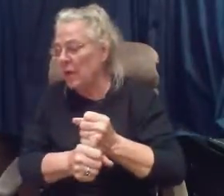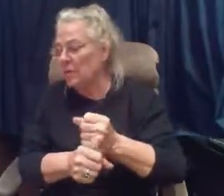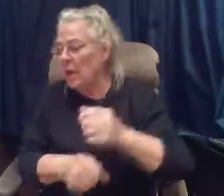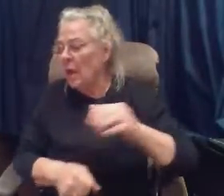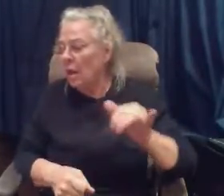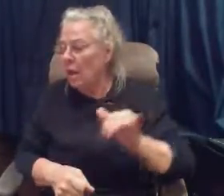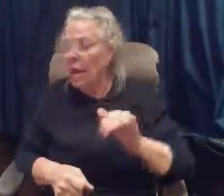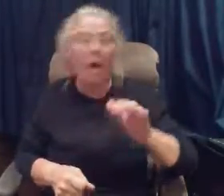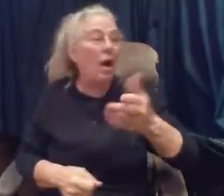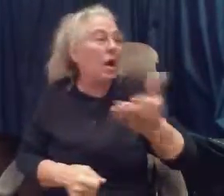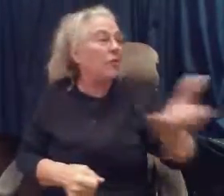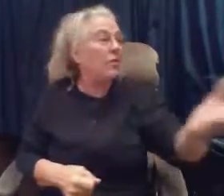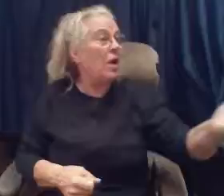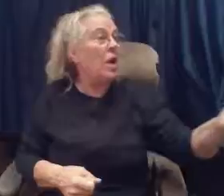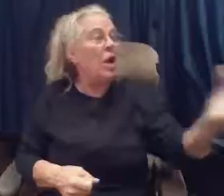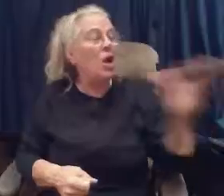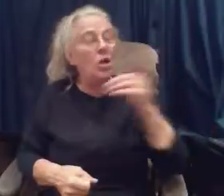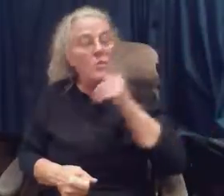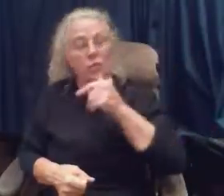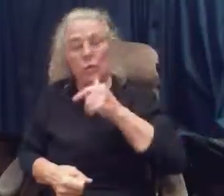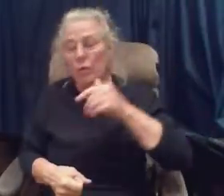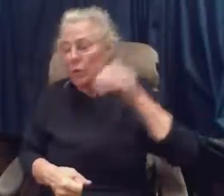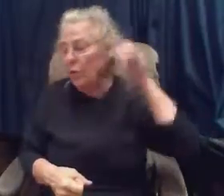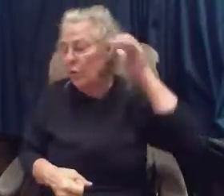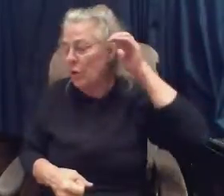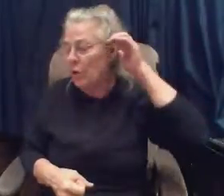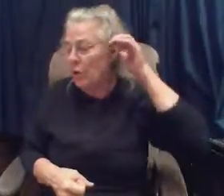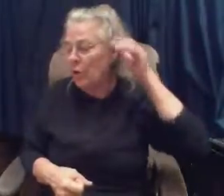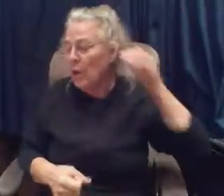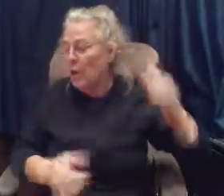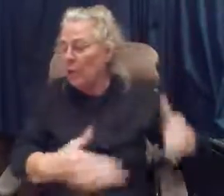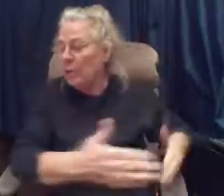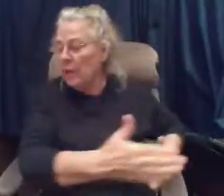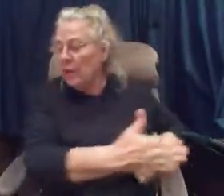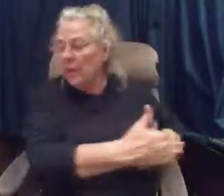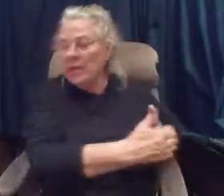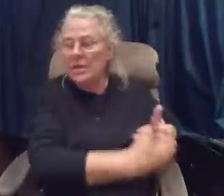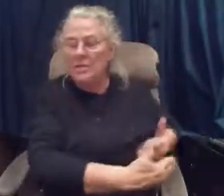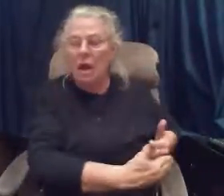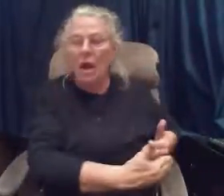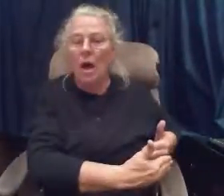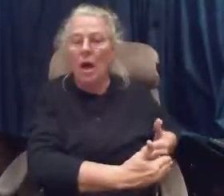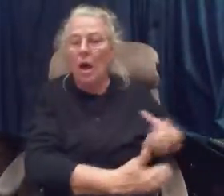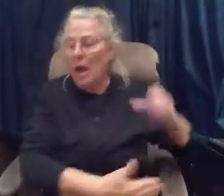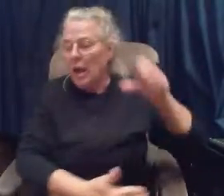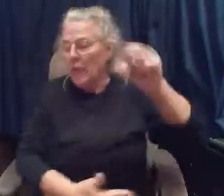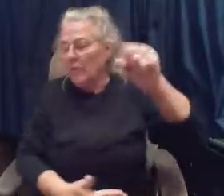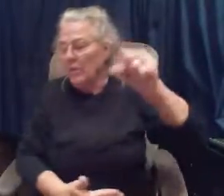trust like theirs who heard beside